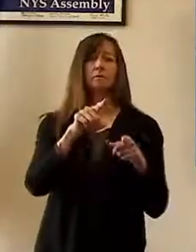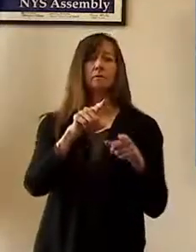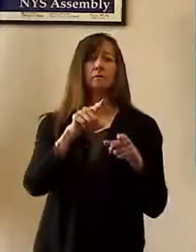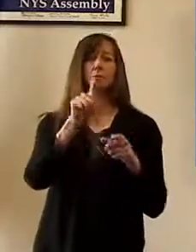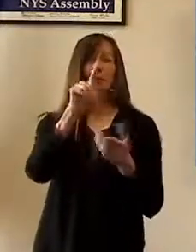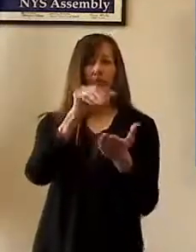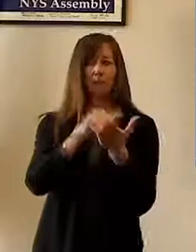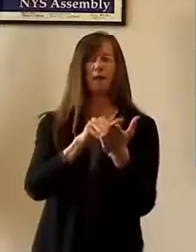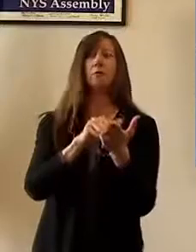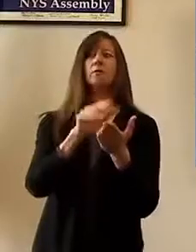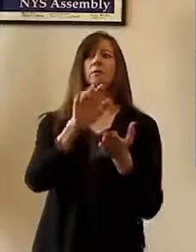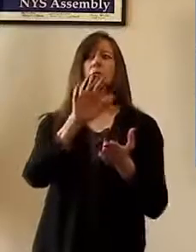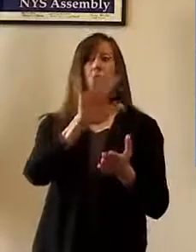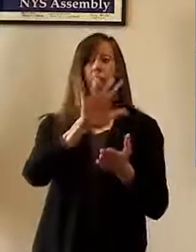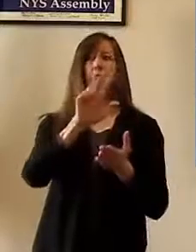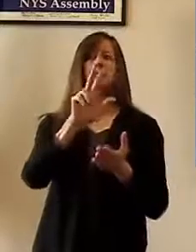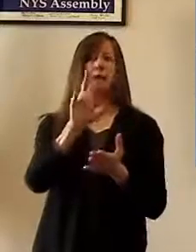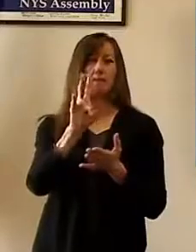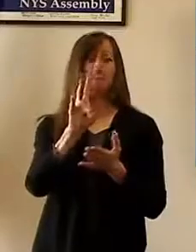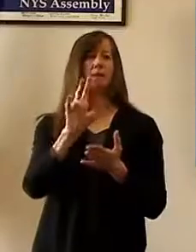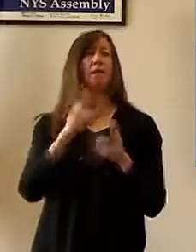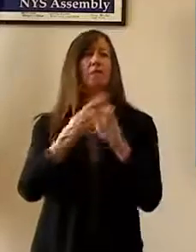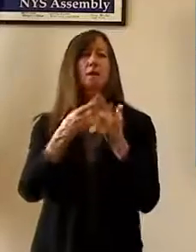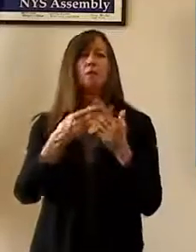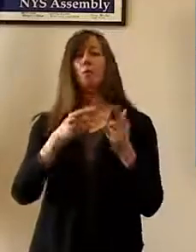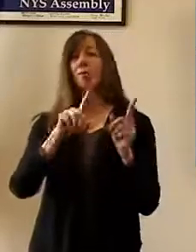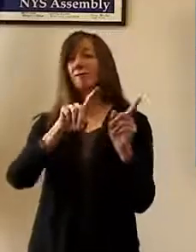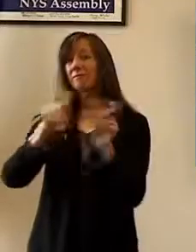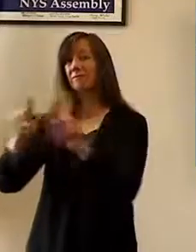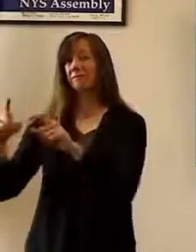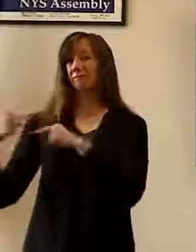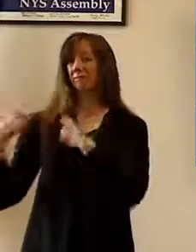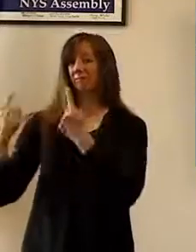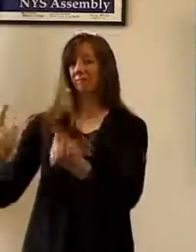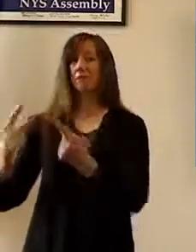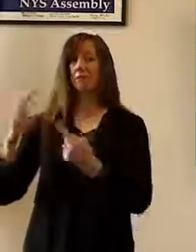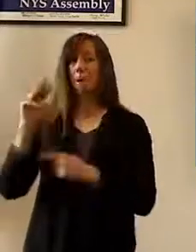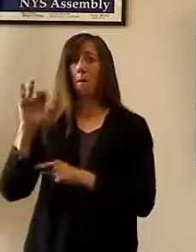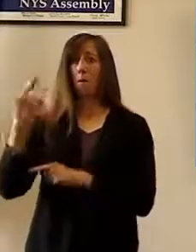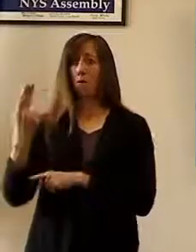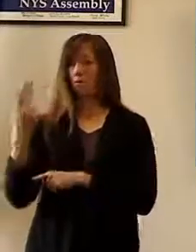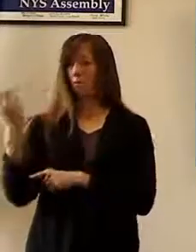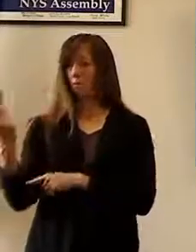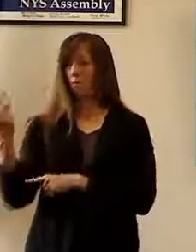March, 1 month ago, we administered 3,000 tests on March the 12th with